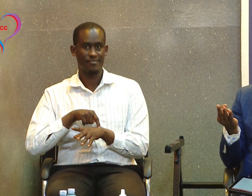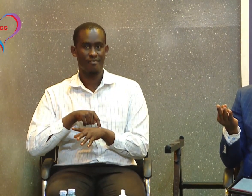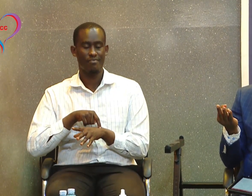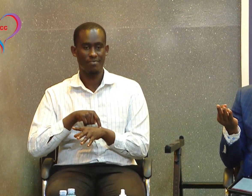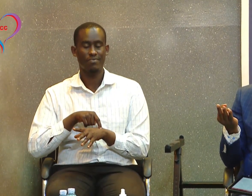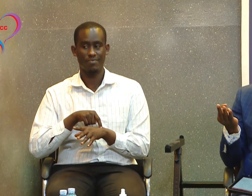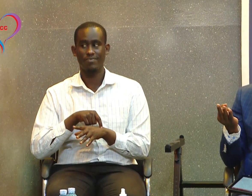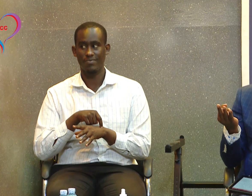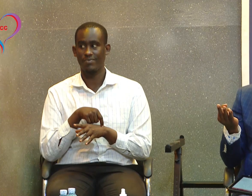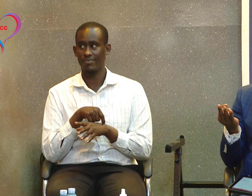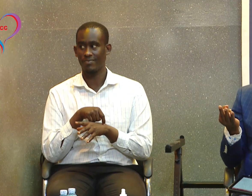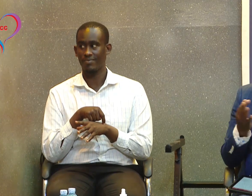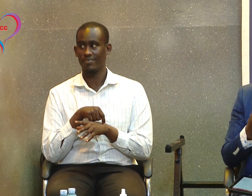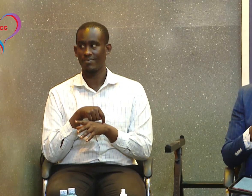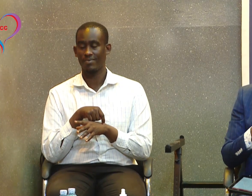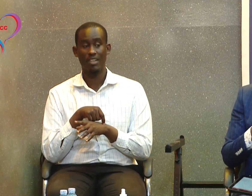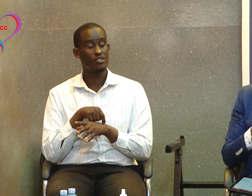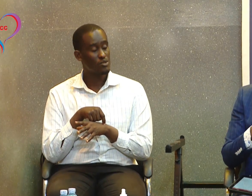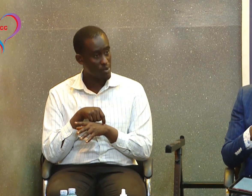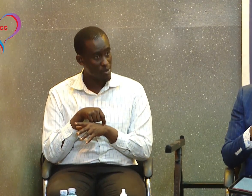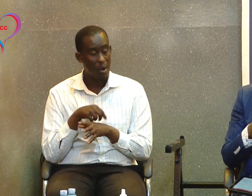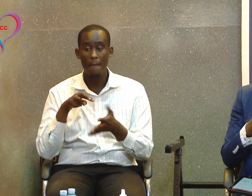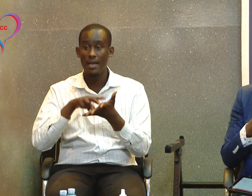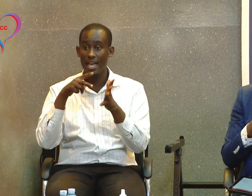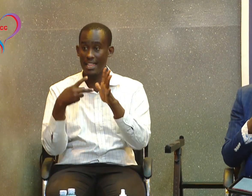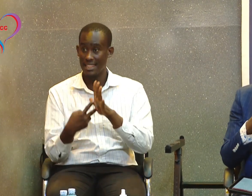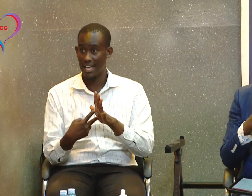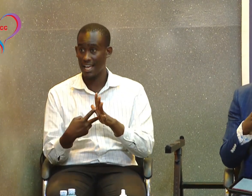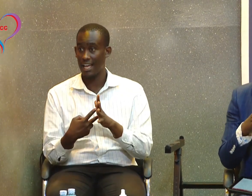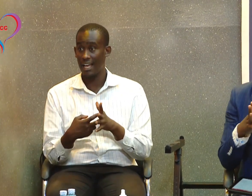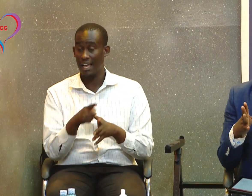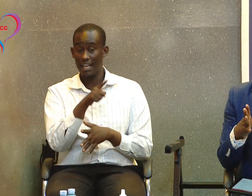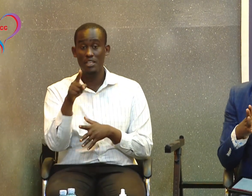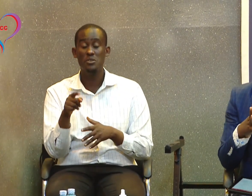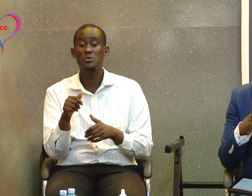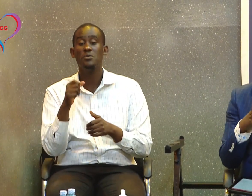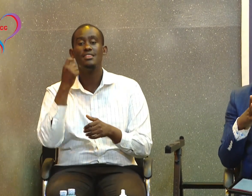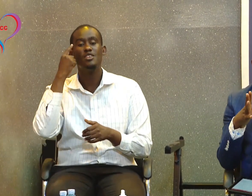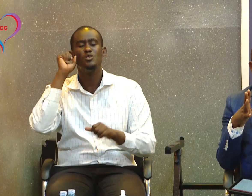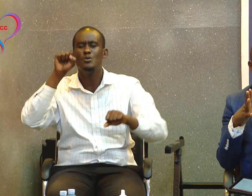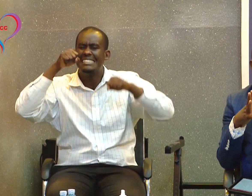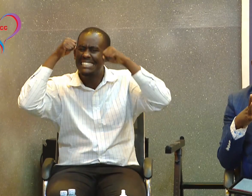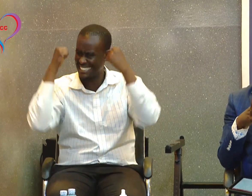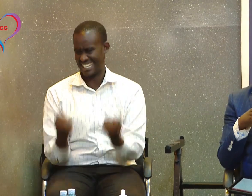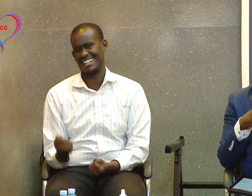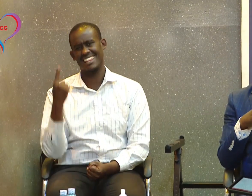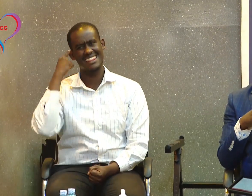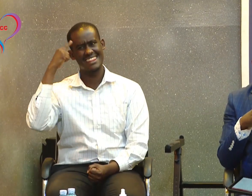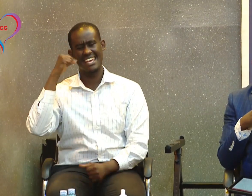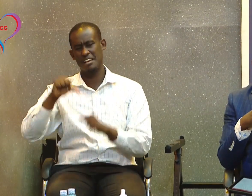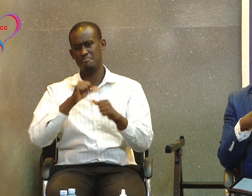3 months. So which means even you would not even think about marriage. So